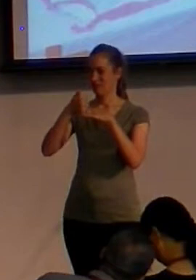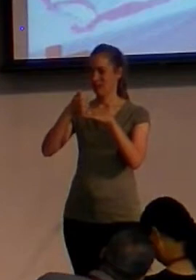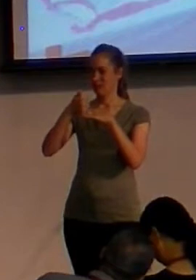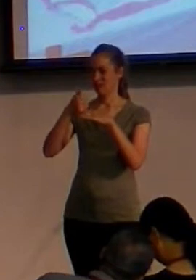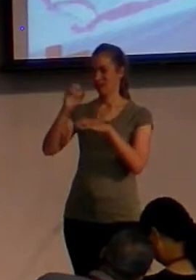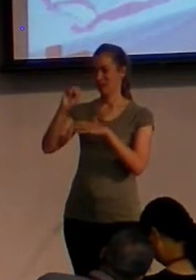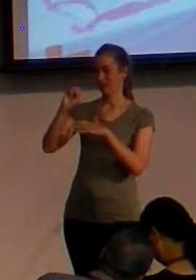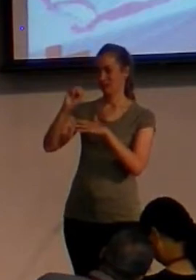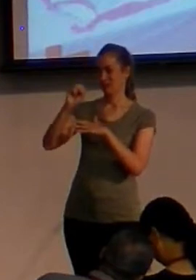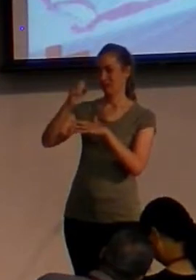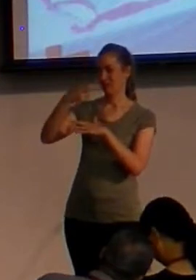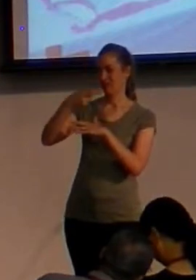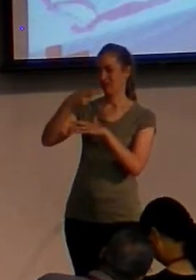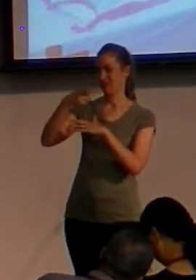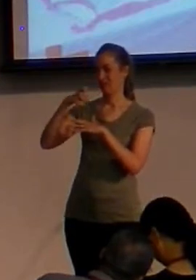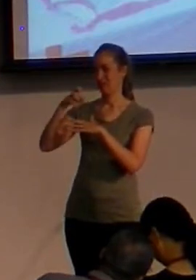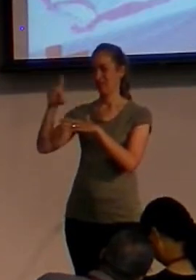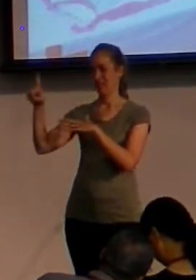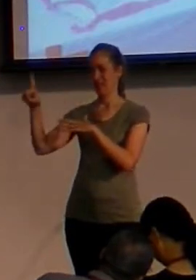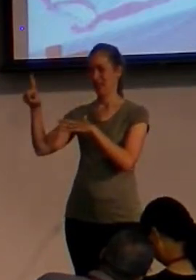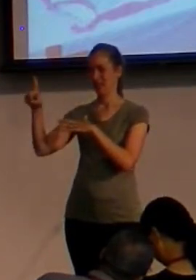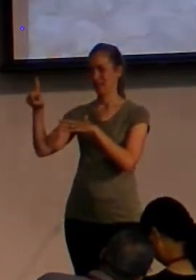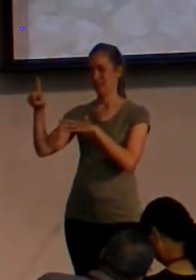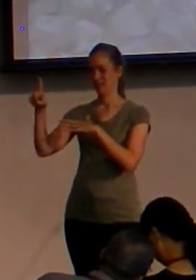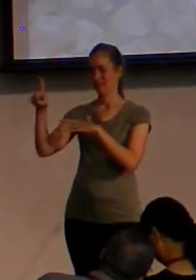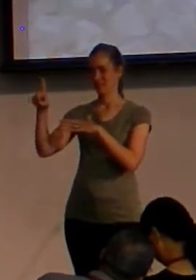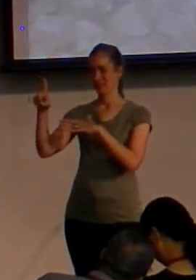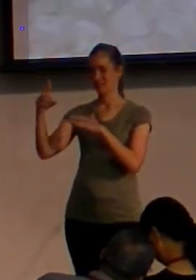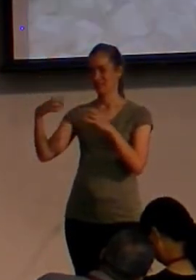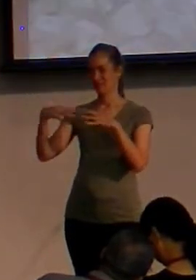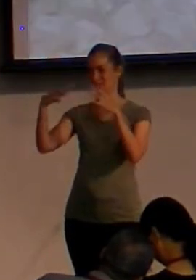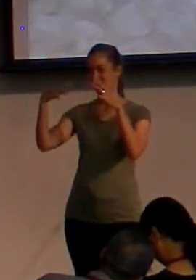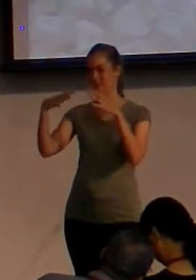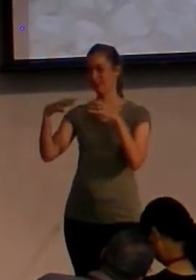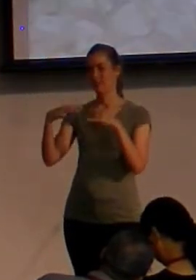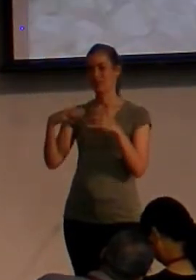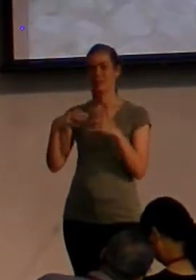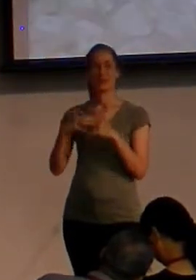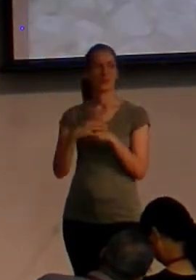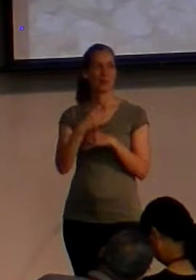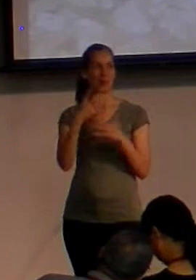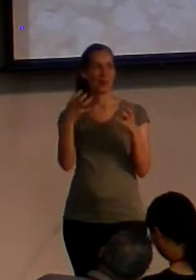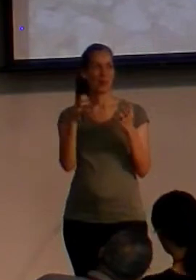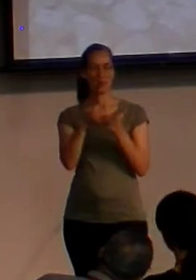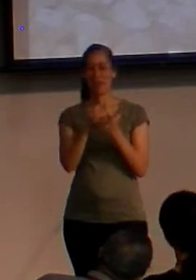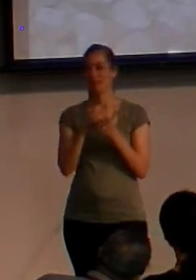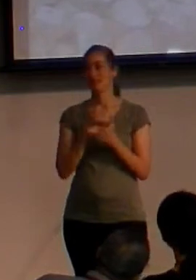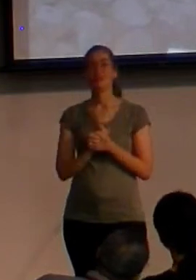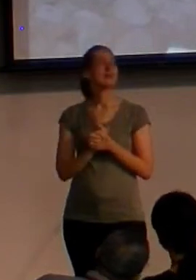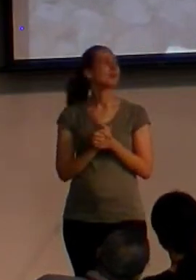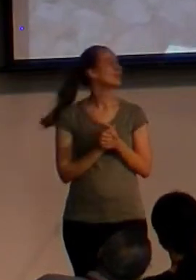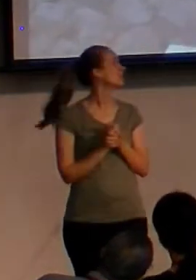shed. They call it a shed. And so they had begged and pleaded for a shed.